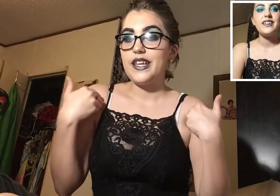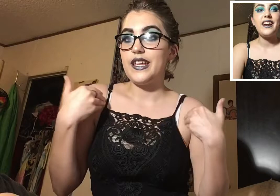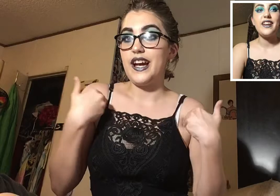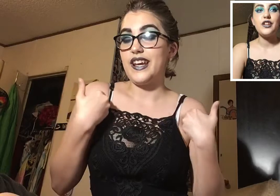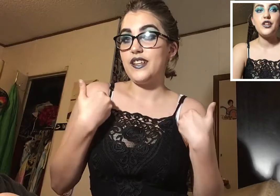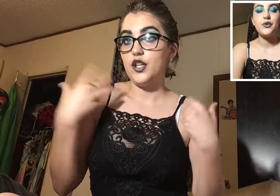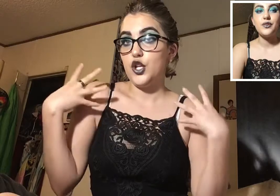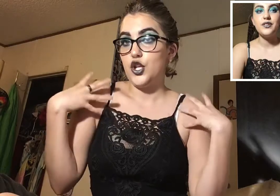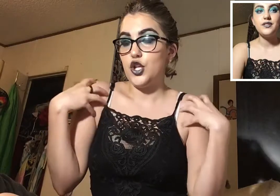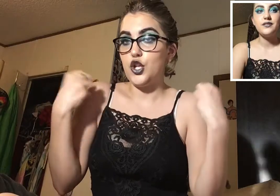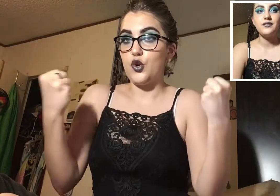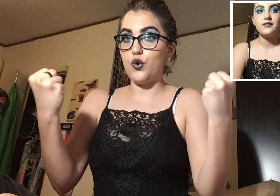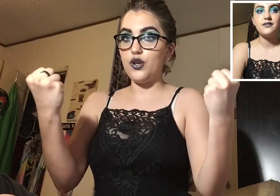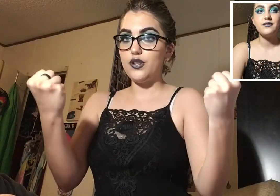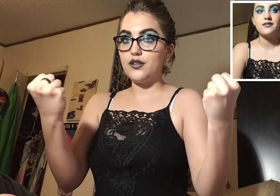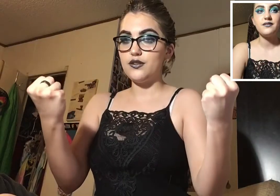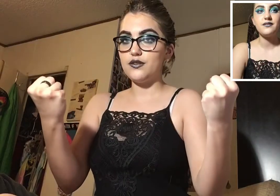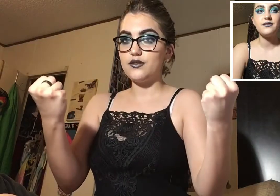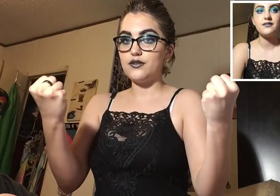Got a cure